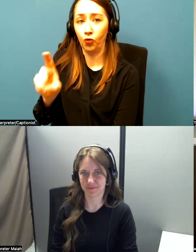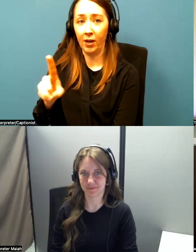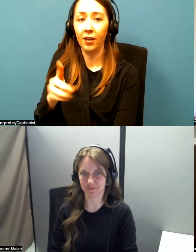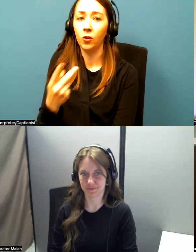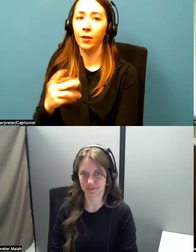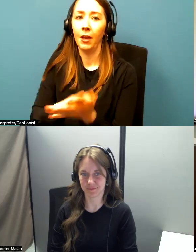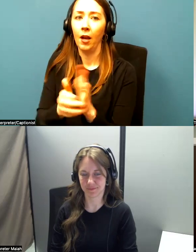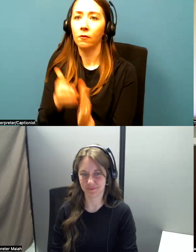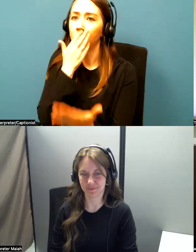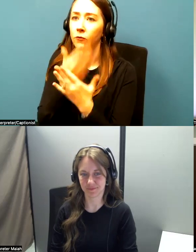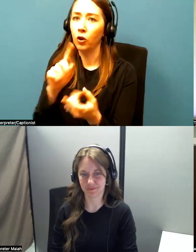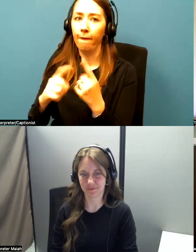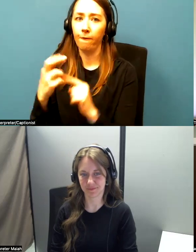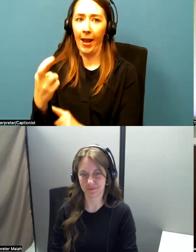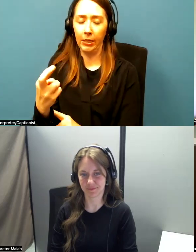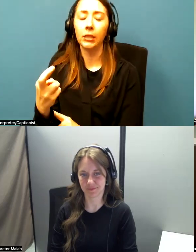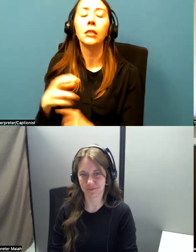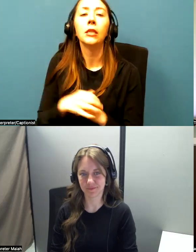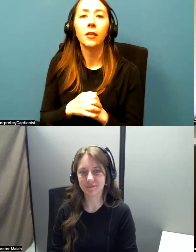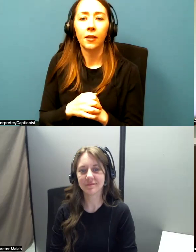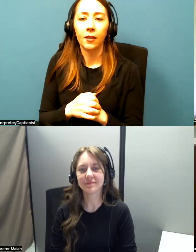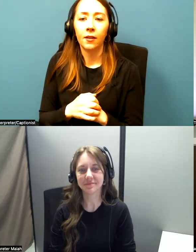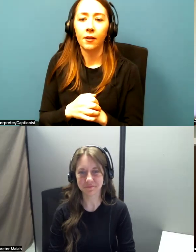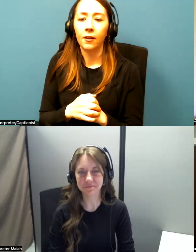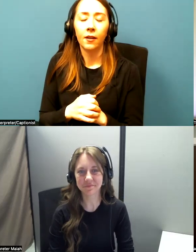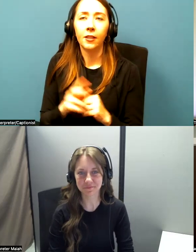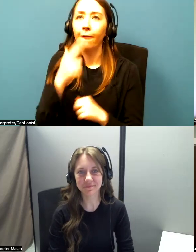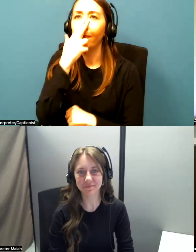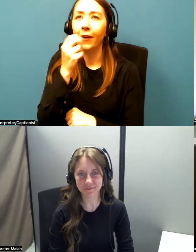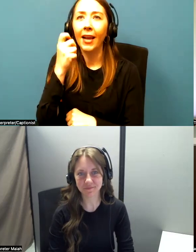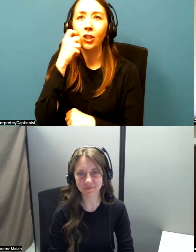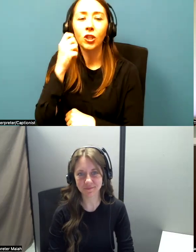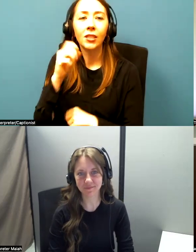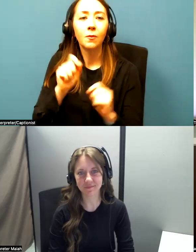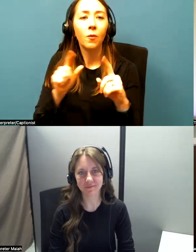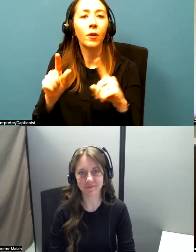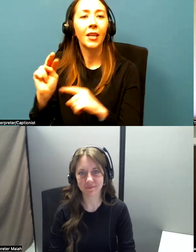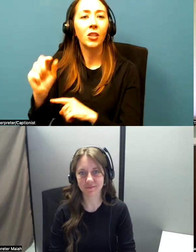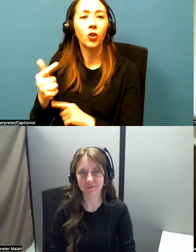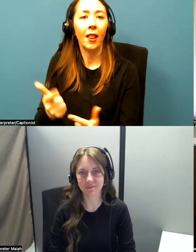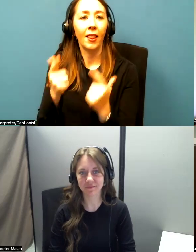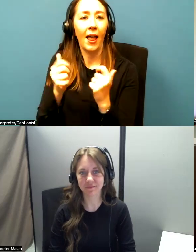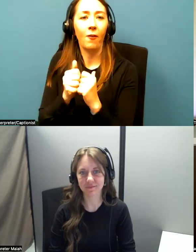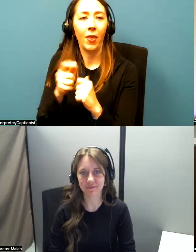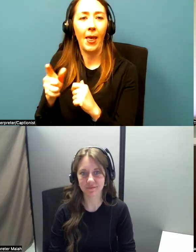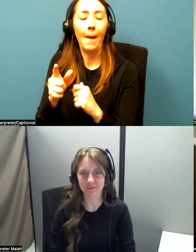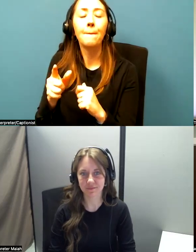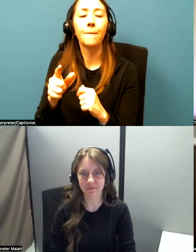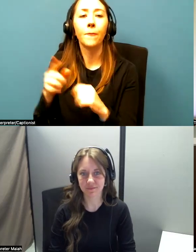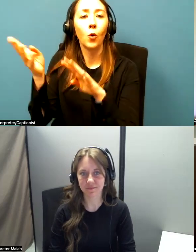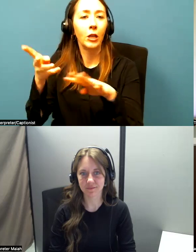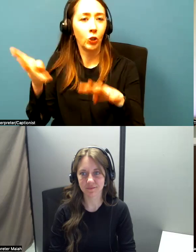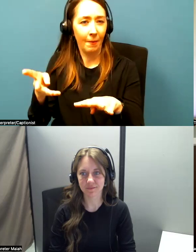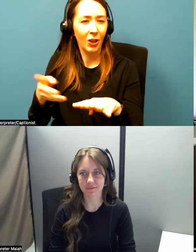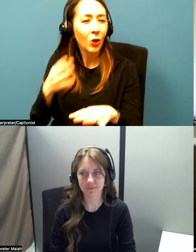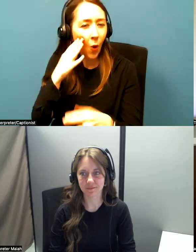friend, and it's so funny. I just did an Instagram live with him, and we told the story about